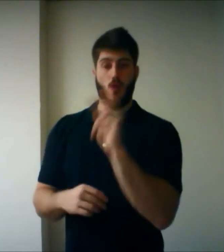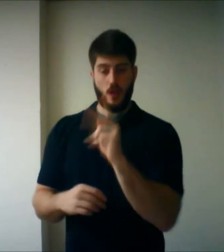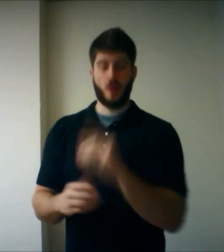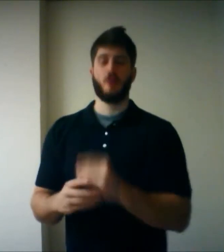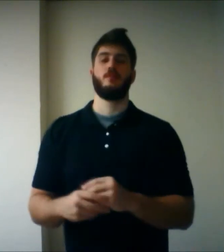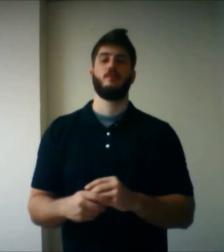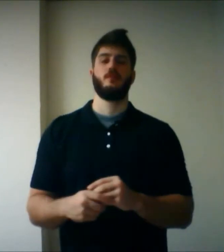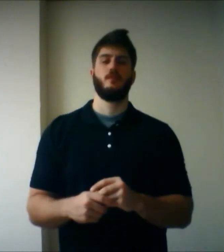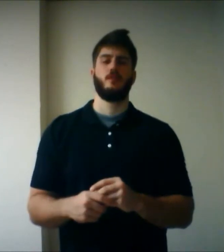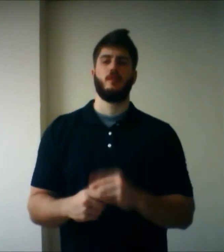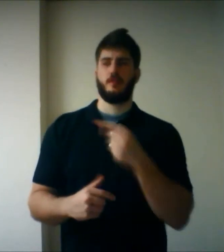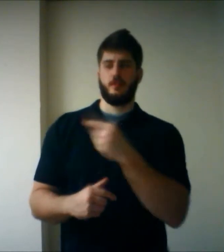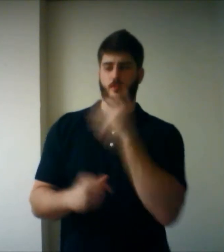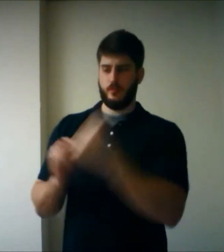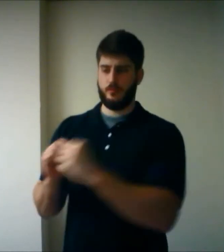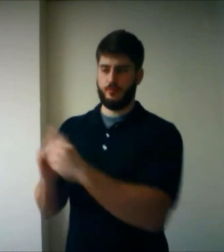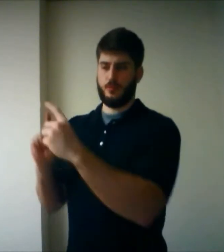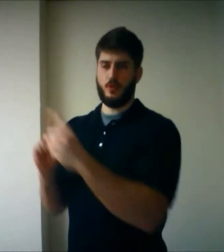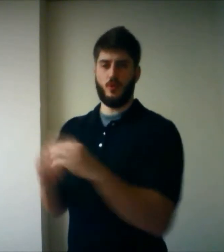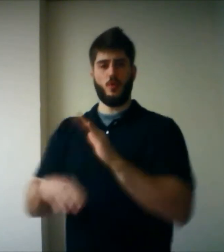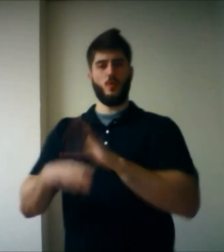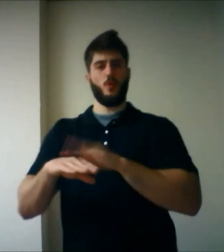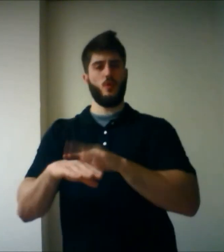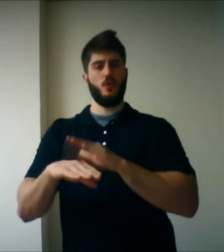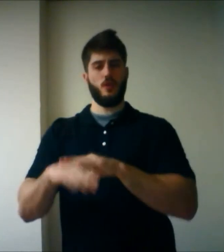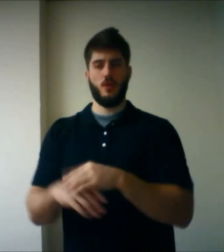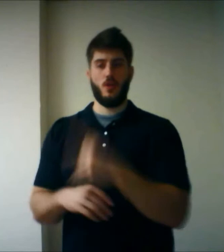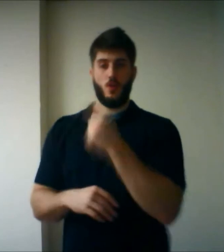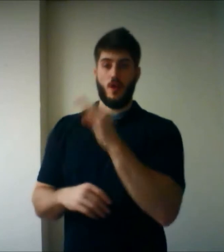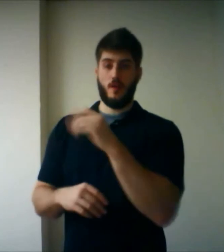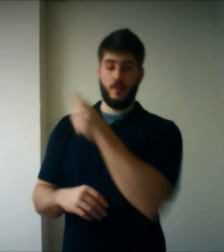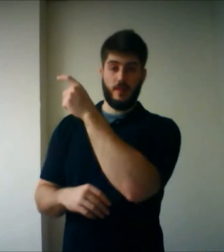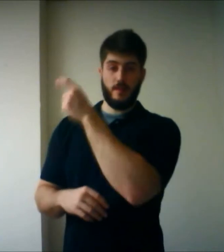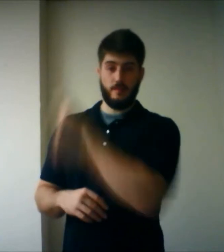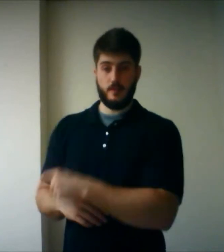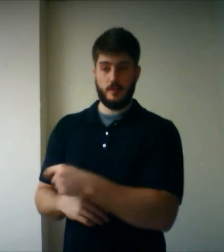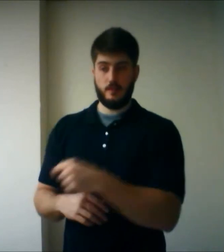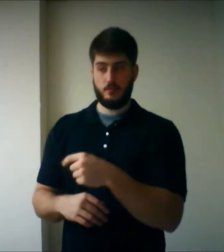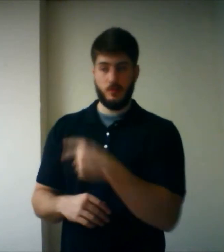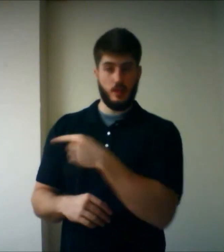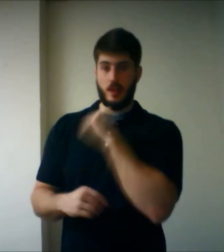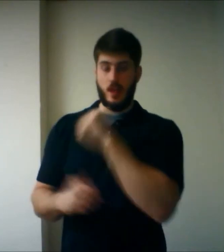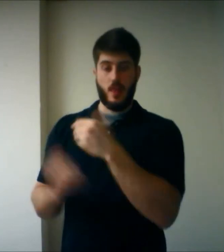It warns me that one of the fields I'm sorting on is not in the view. Do I want to show it? Yes, I do.